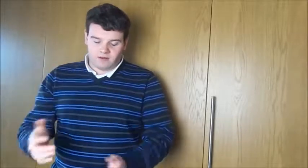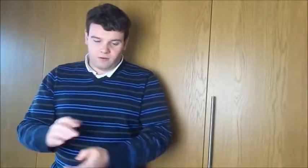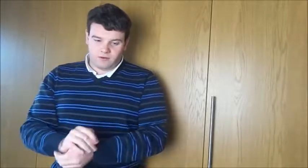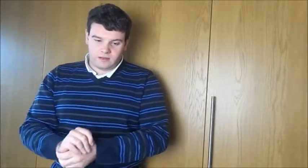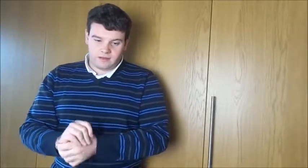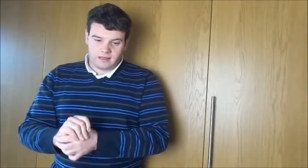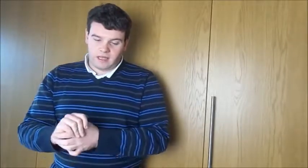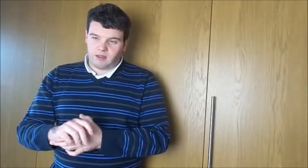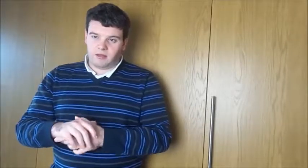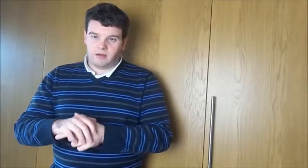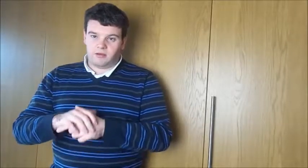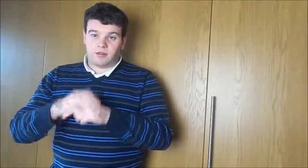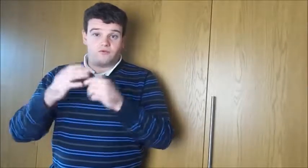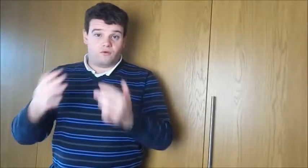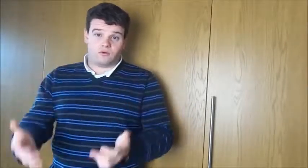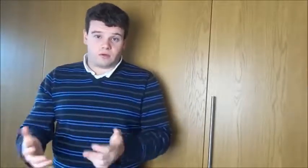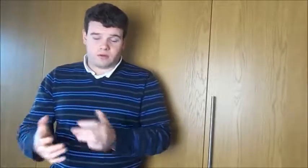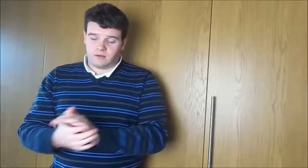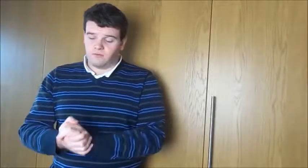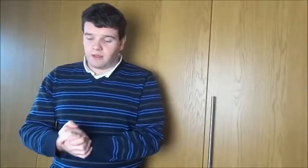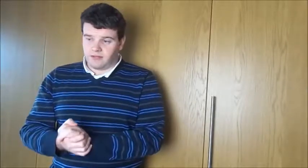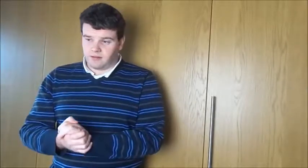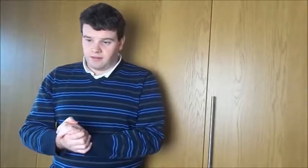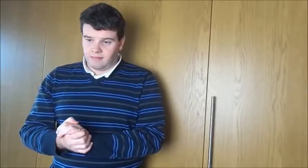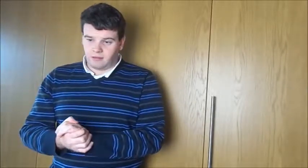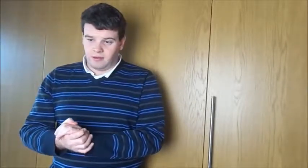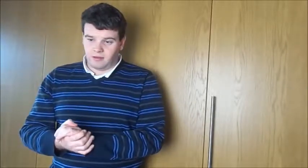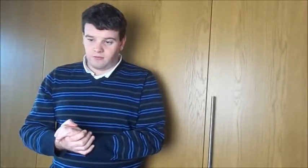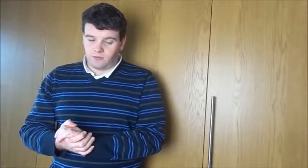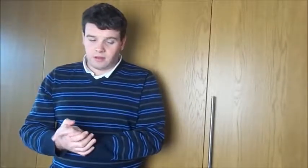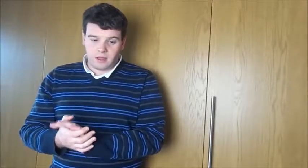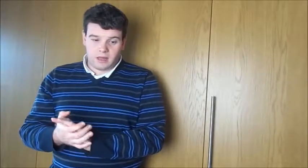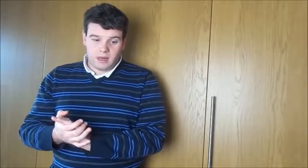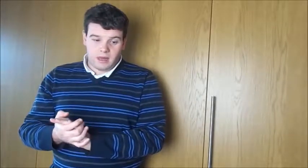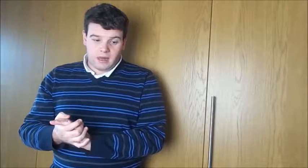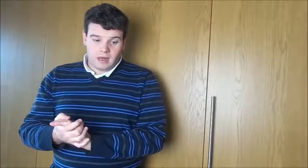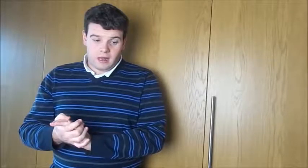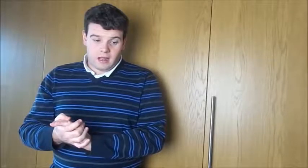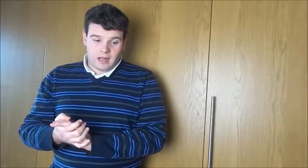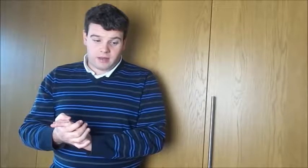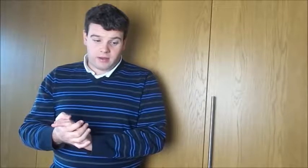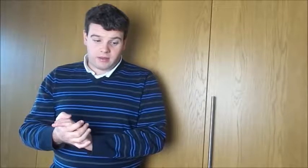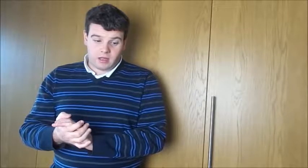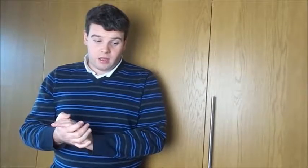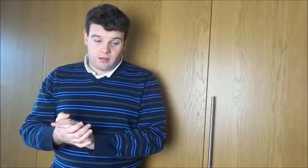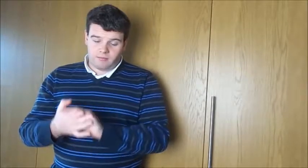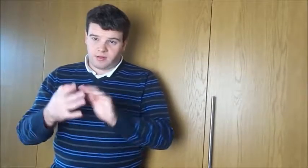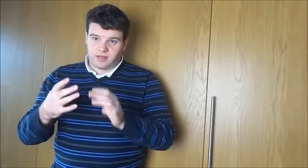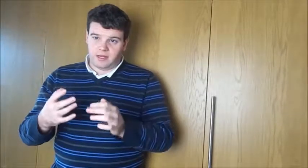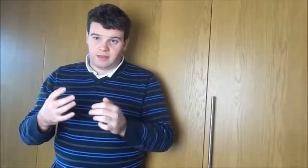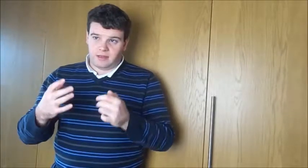Victoria is distraught. She really is. She's absolutely distraught. And she is